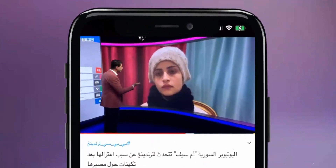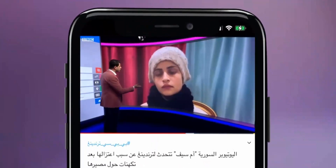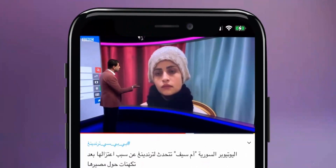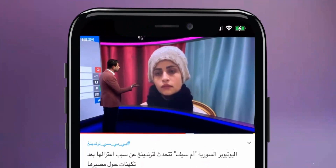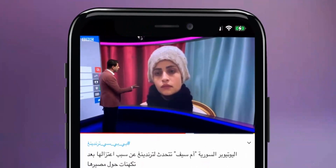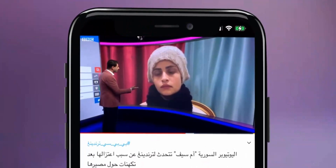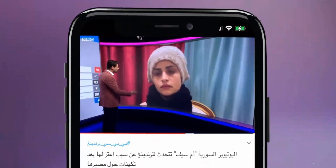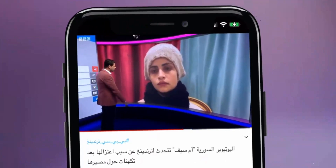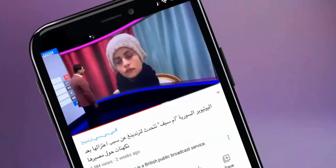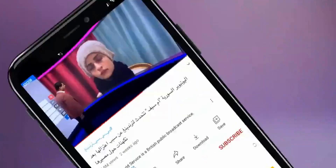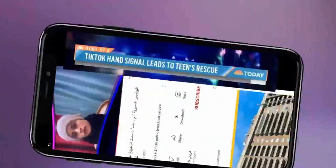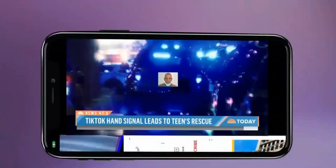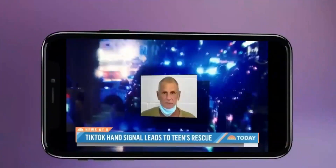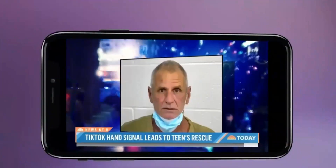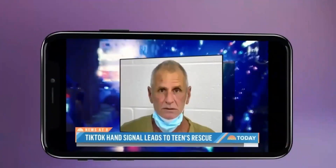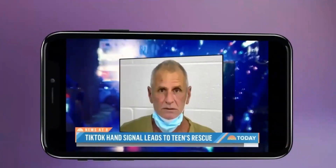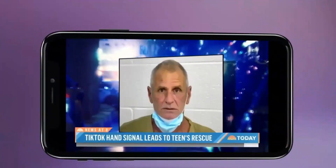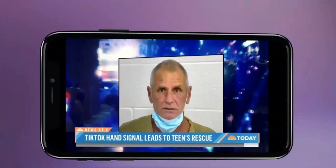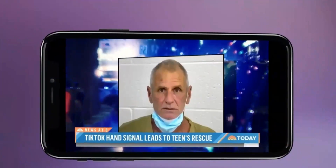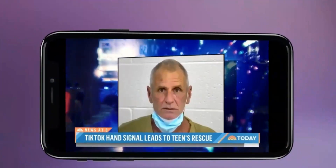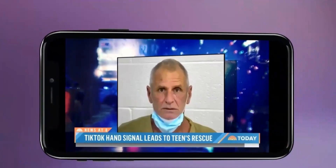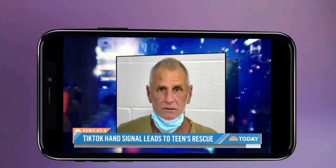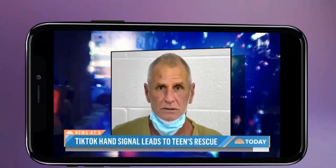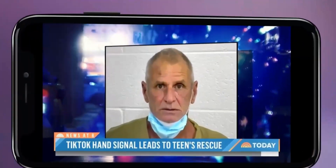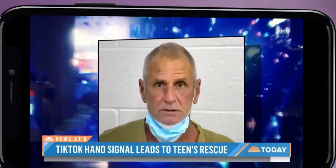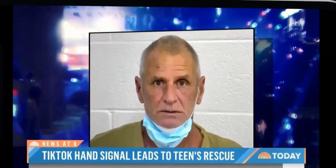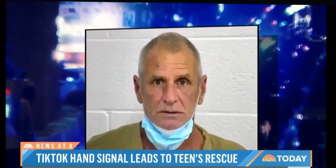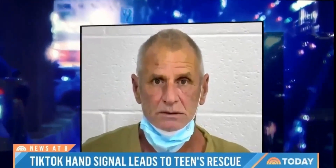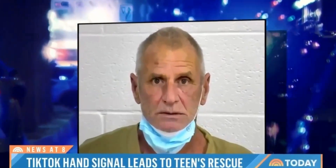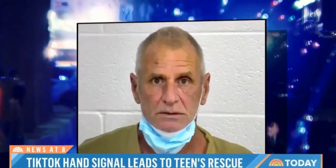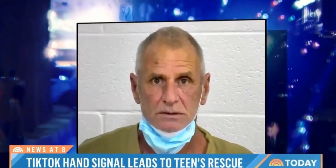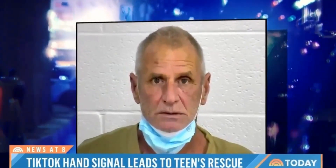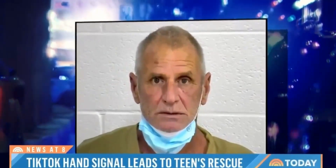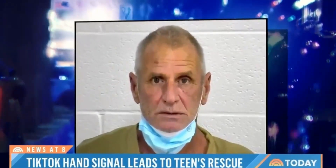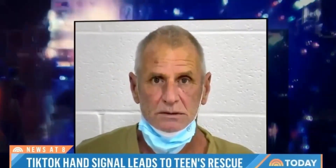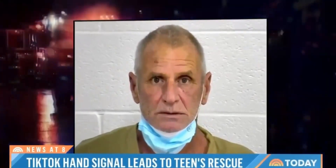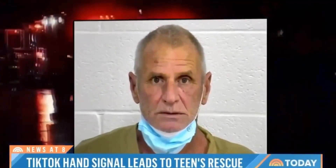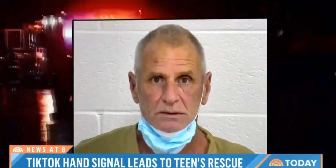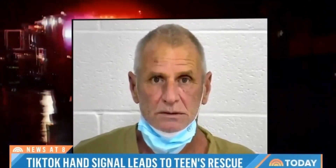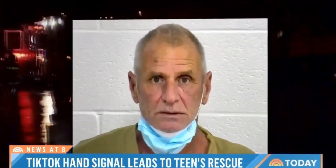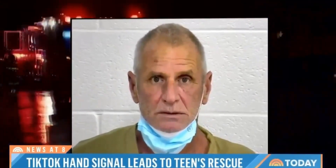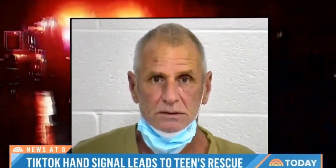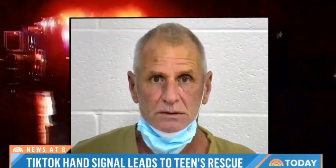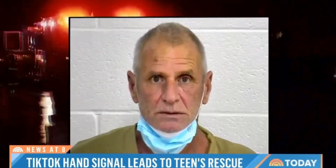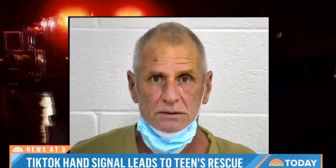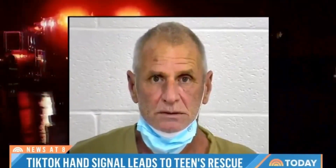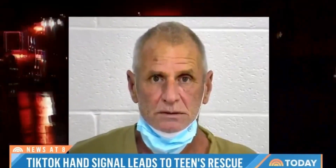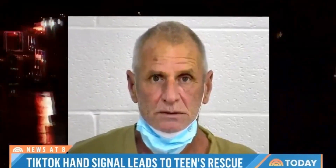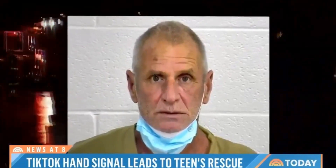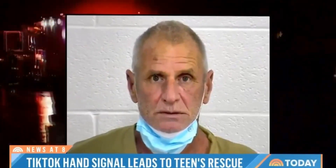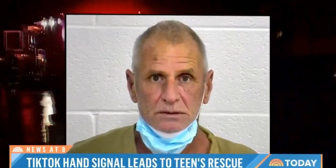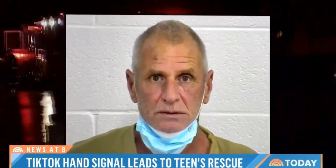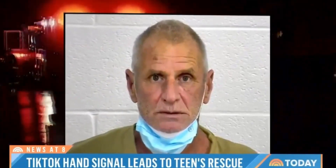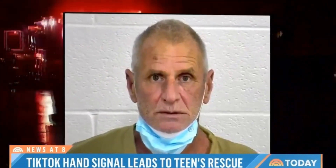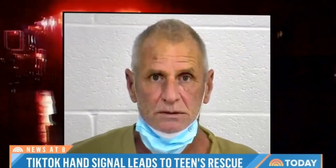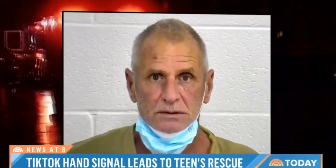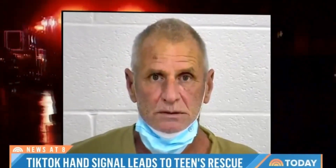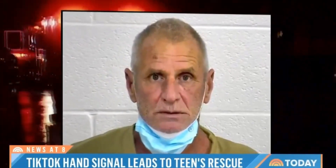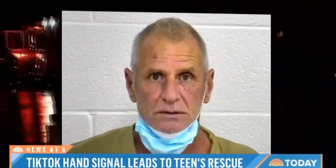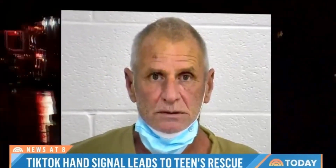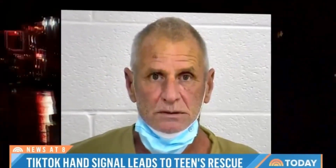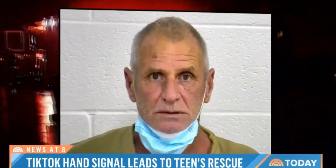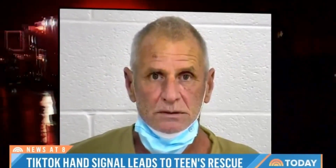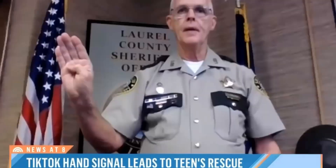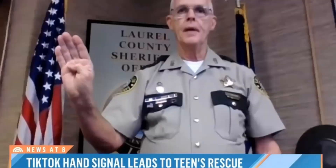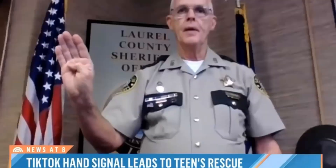authorities. Followed by this global news story from the U.S. Brooke is in police custody this morning, accused of